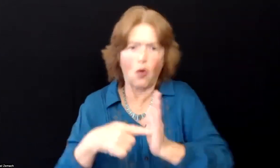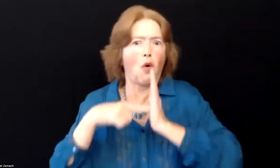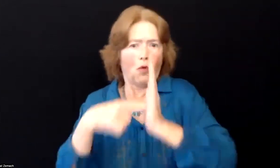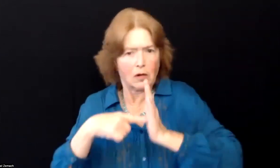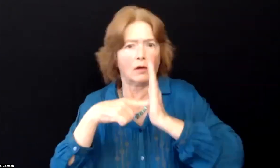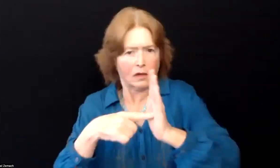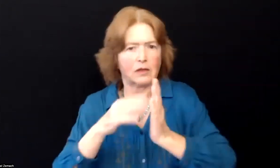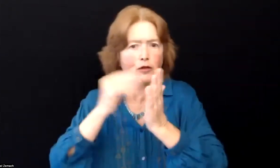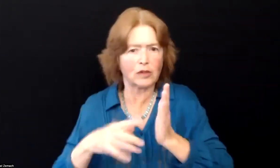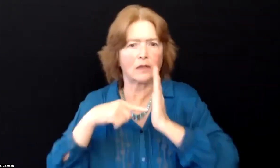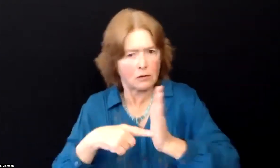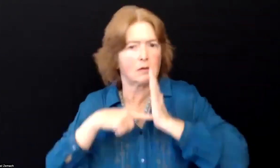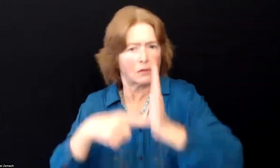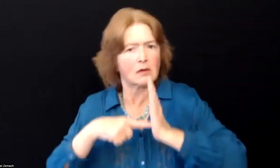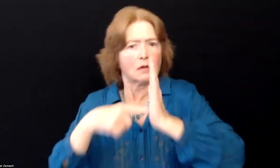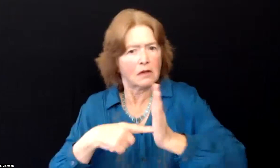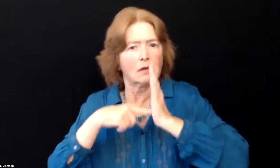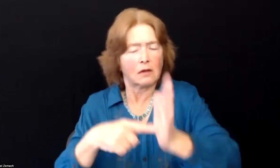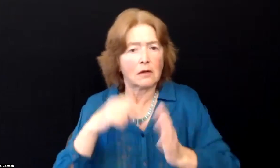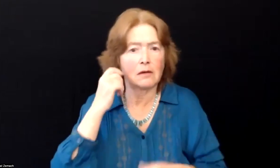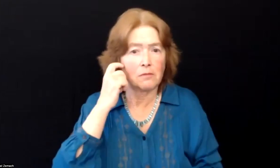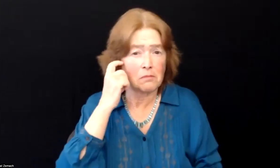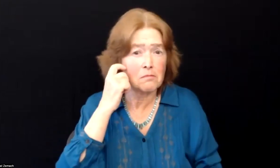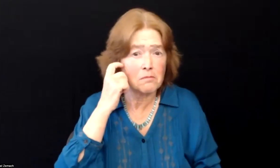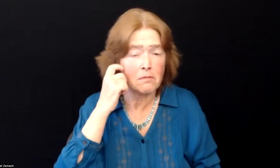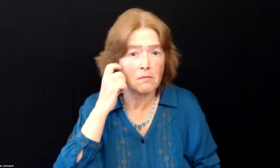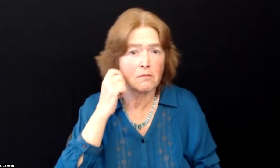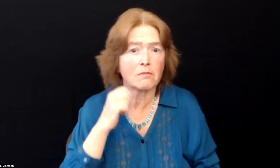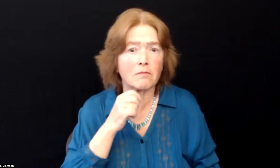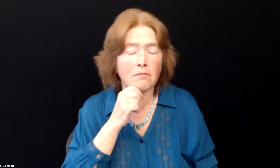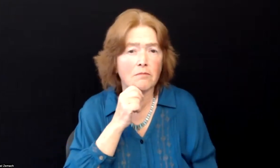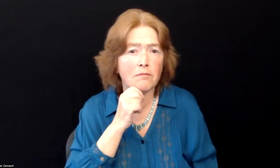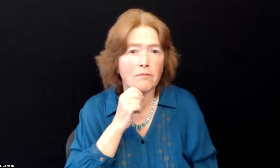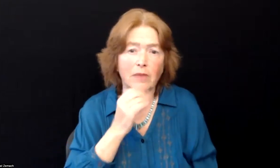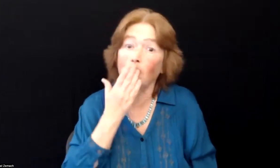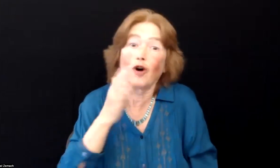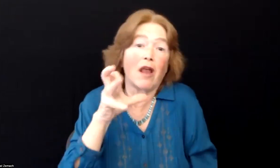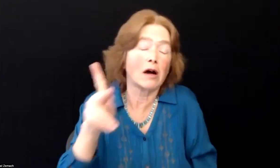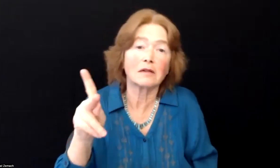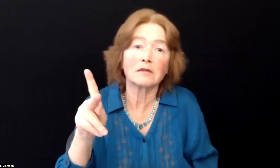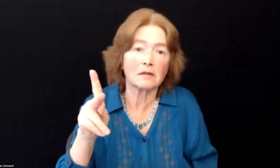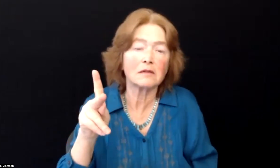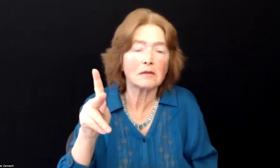really expose your students to deaf role models and such. So good luck with that.